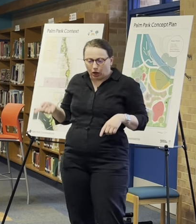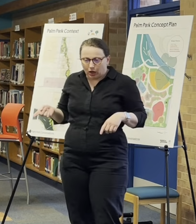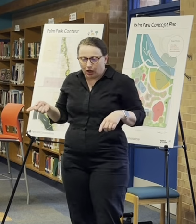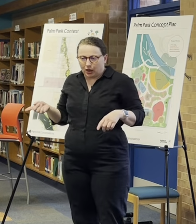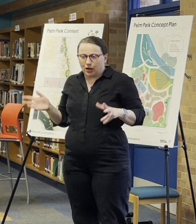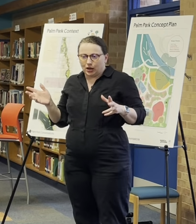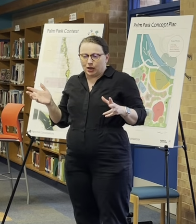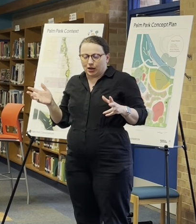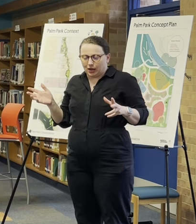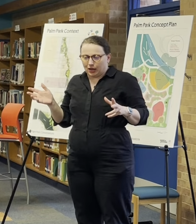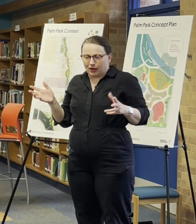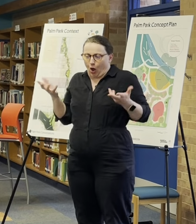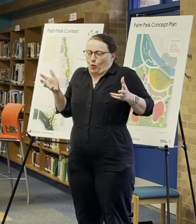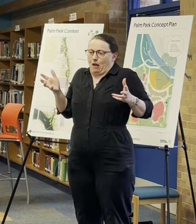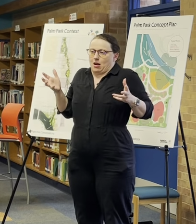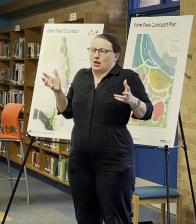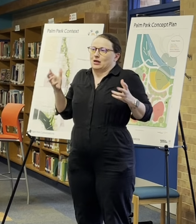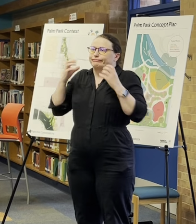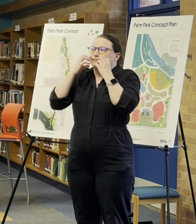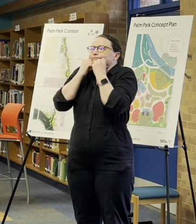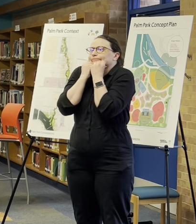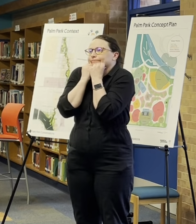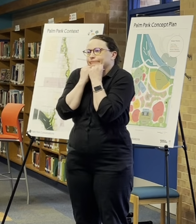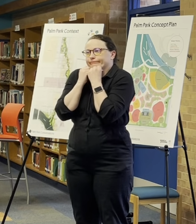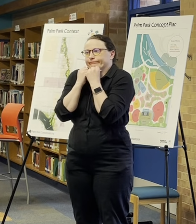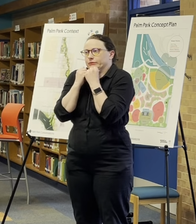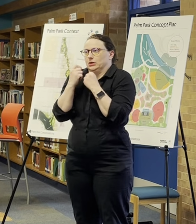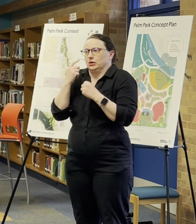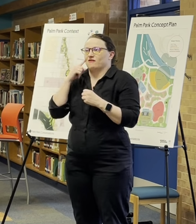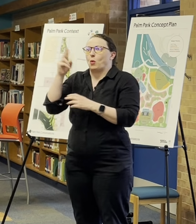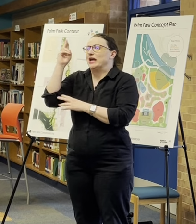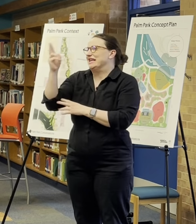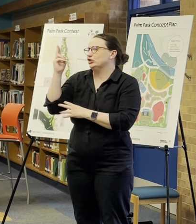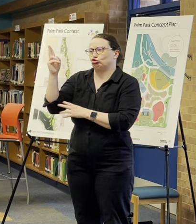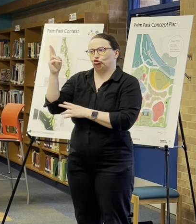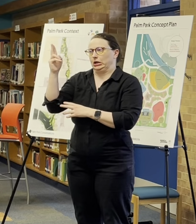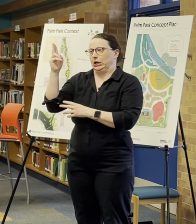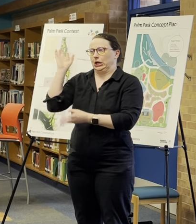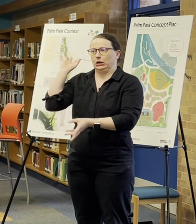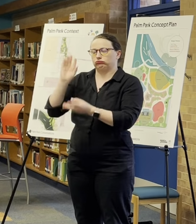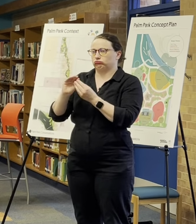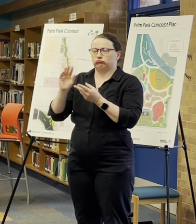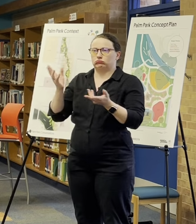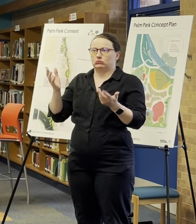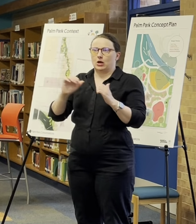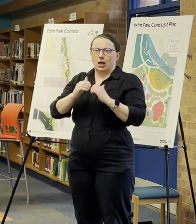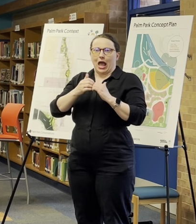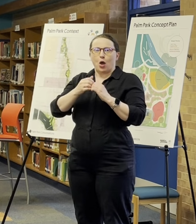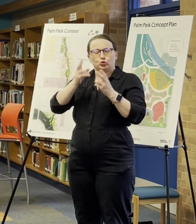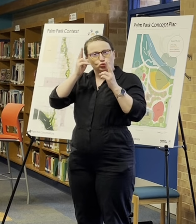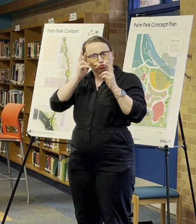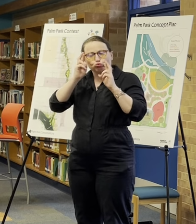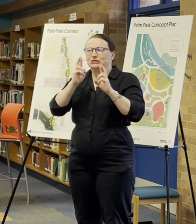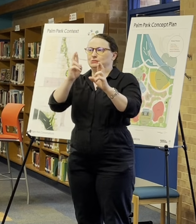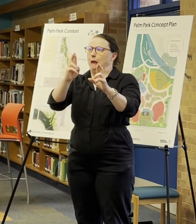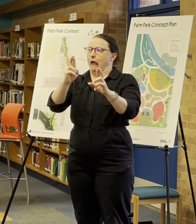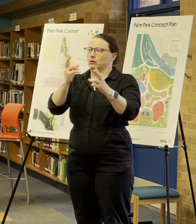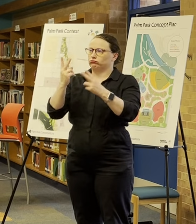we heard a lot about the care we need to have for the history of this park and how to memorialize